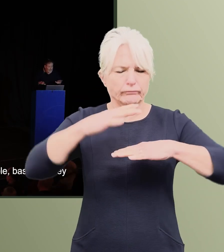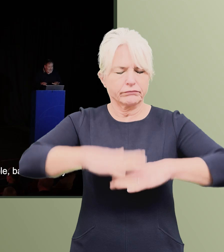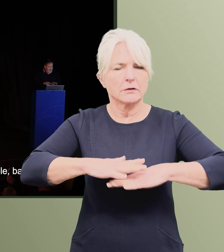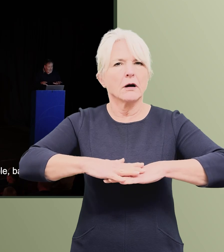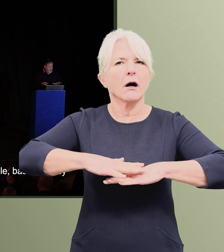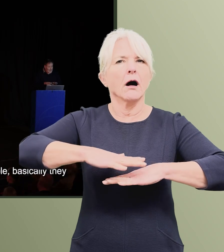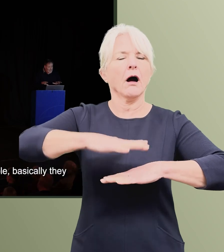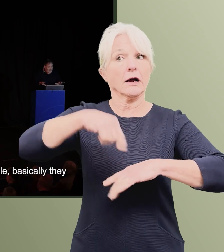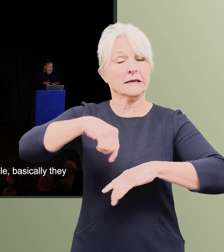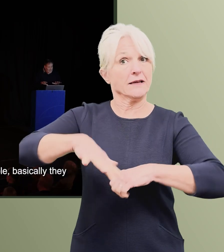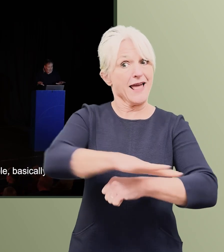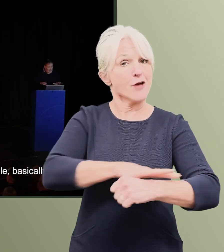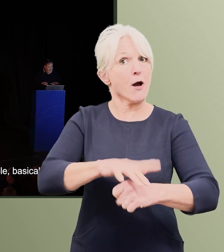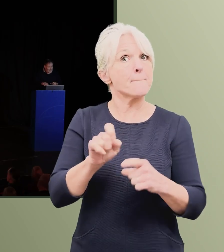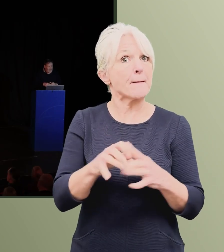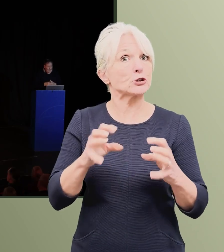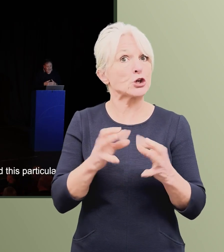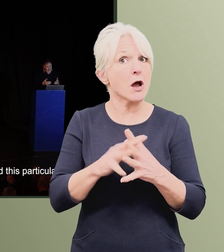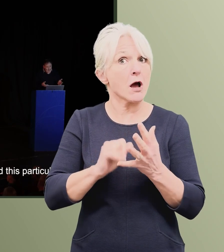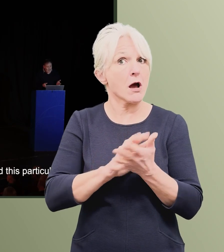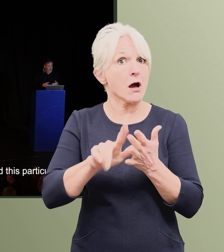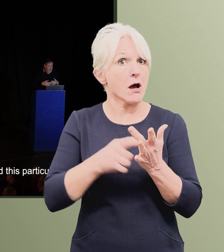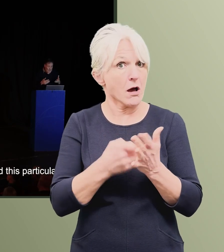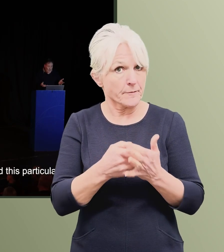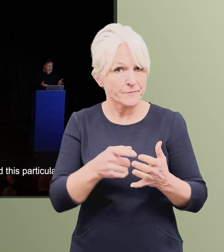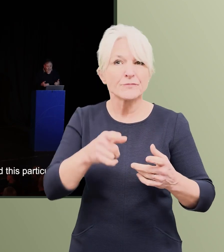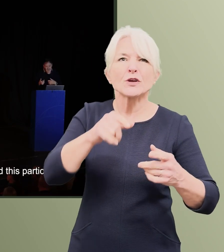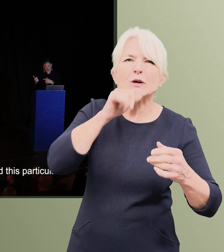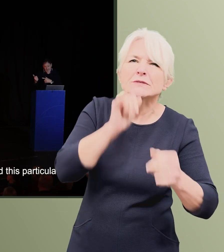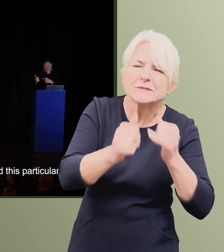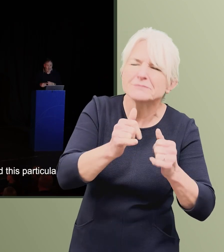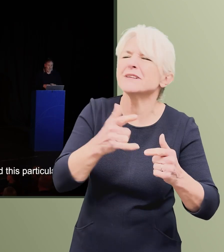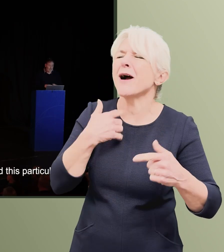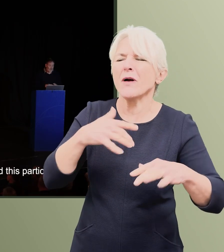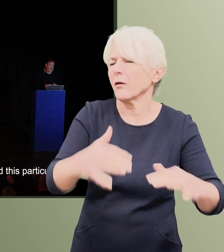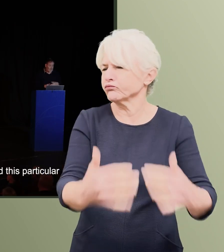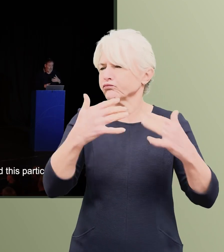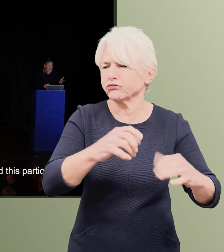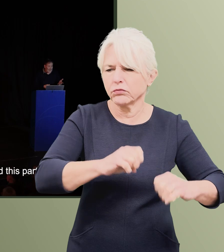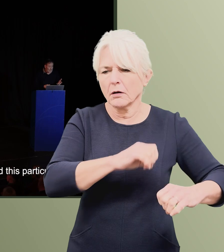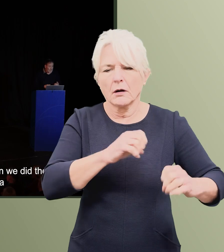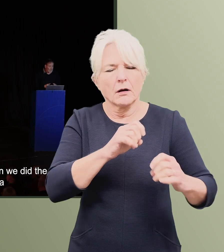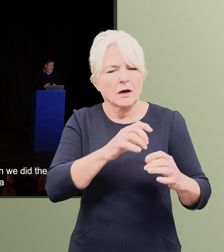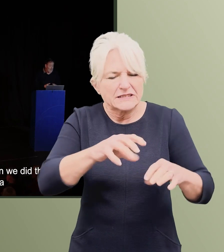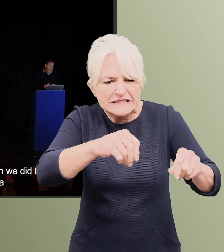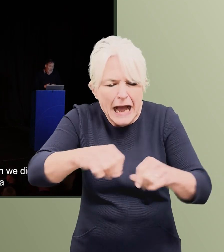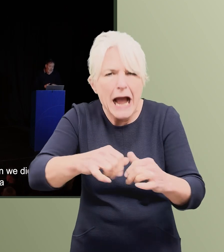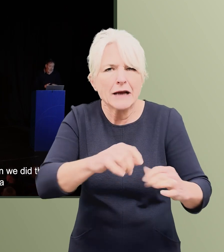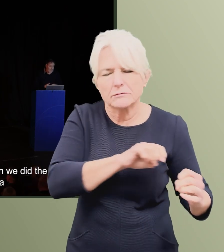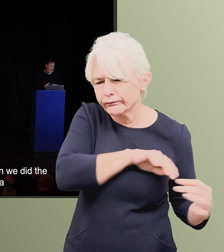example, basically they were infilling that site. And that's the reason why when you walk around this particular site, because it's been ploughed as